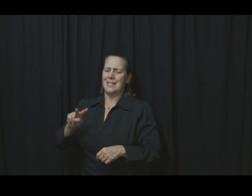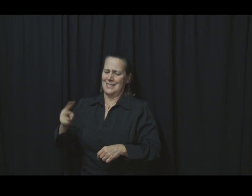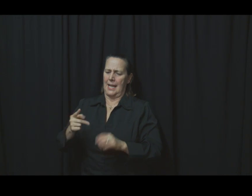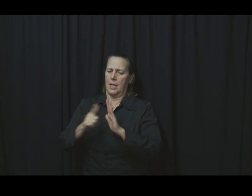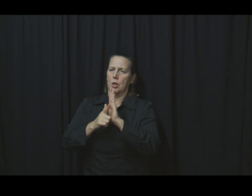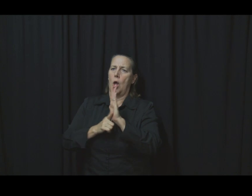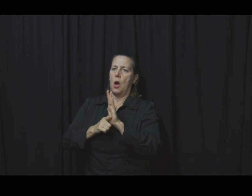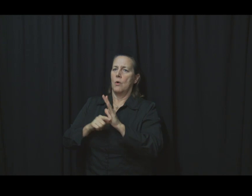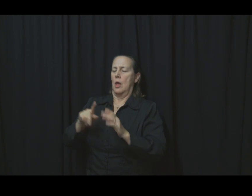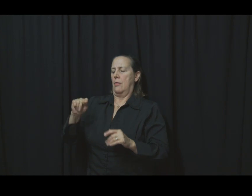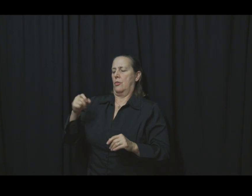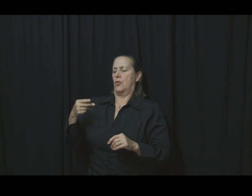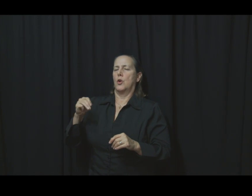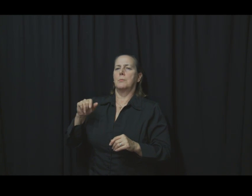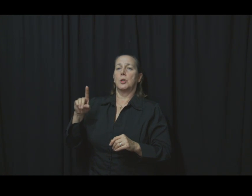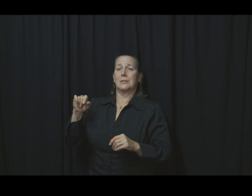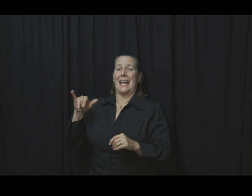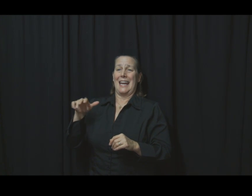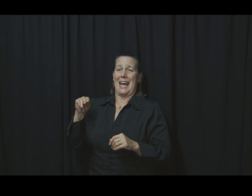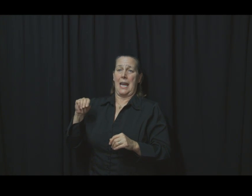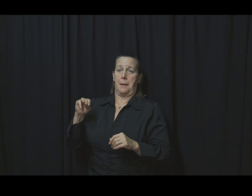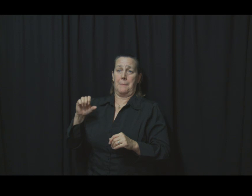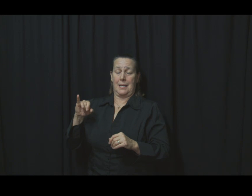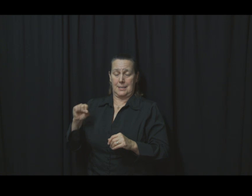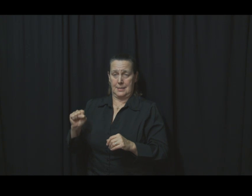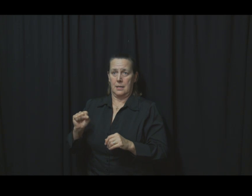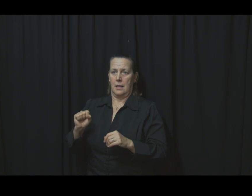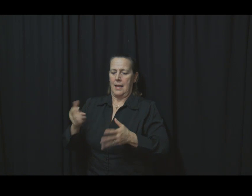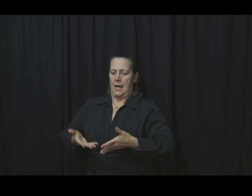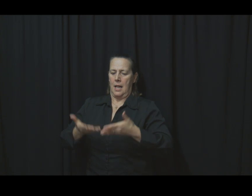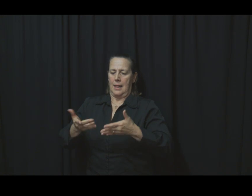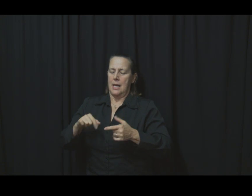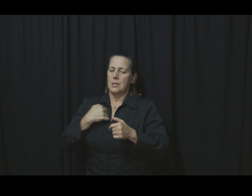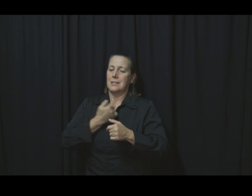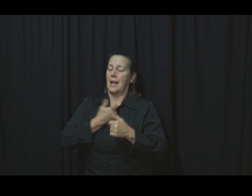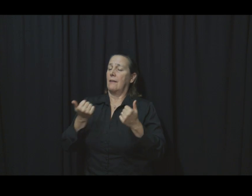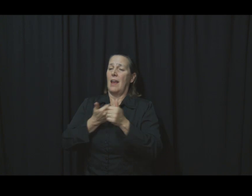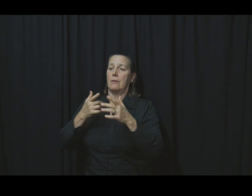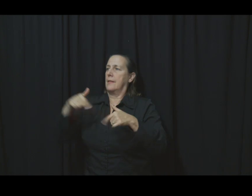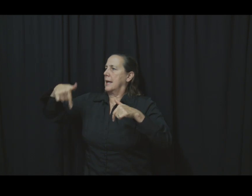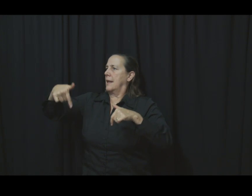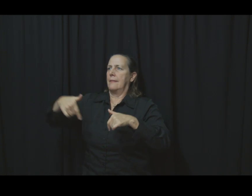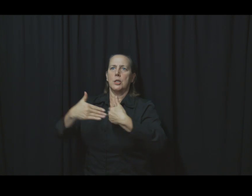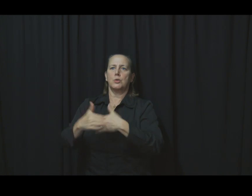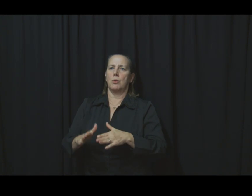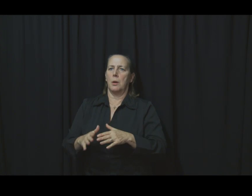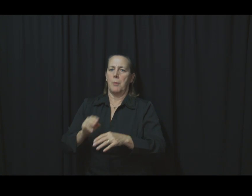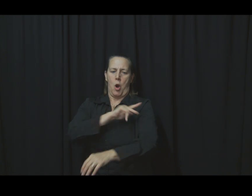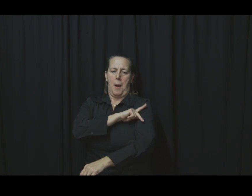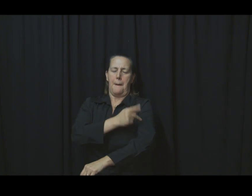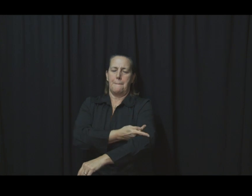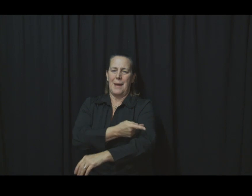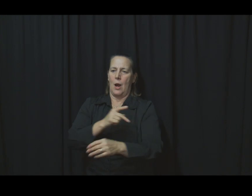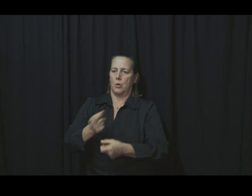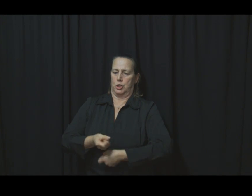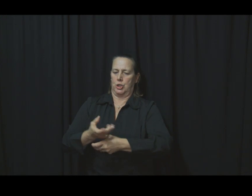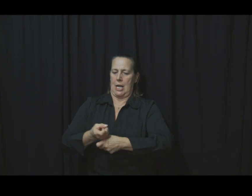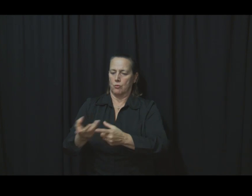wonderful thing. It has allowed us to have everything you see in this room, because our power generation